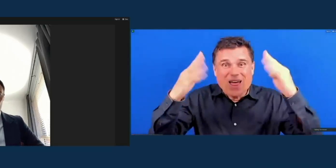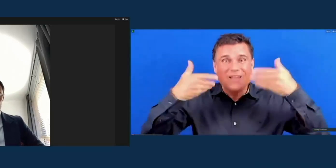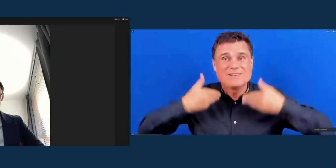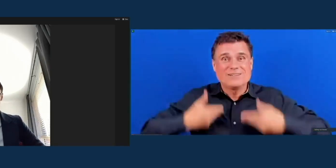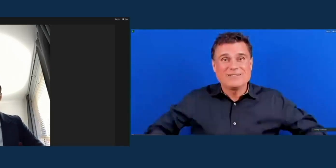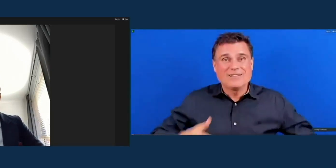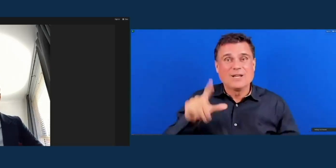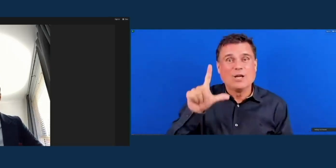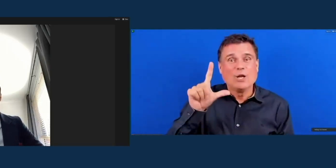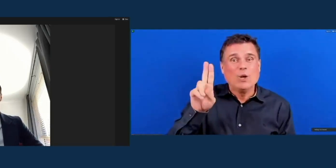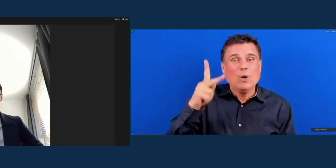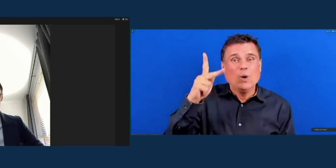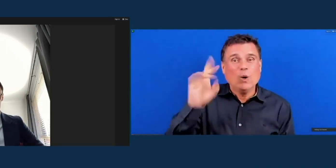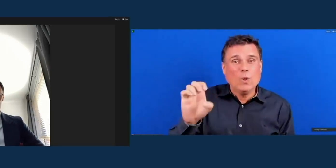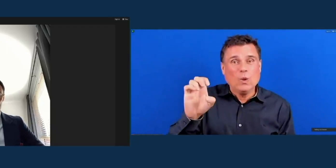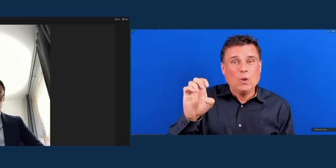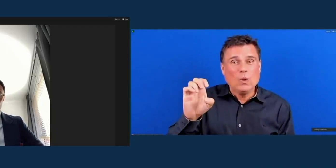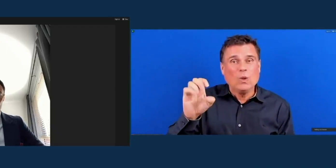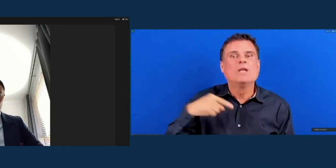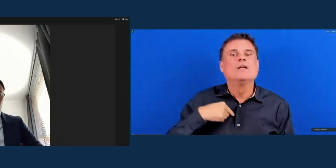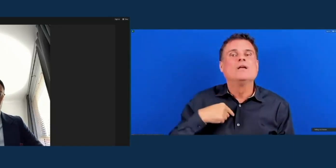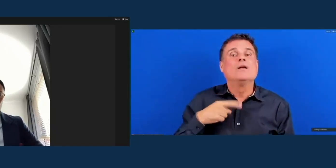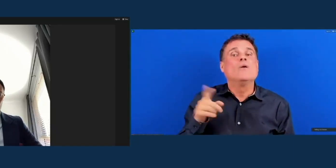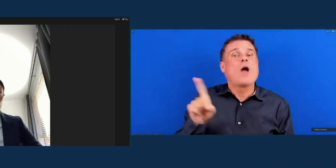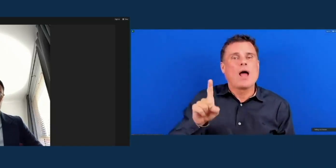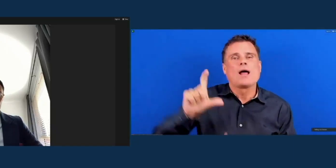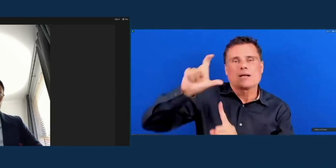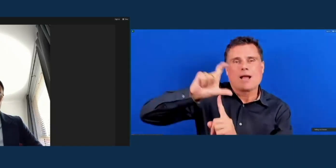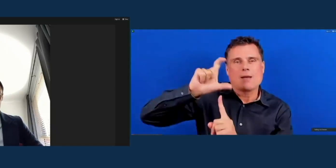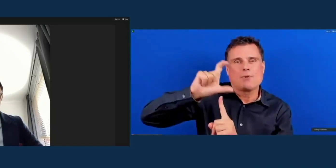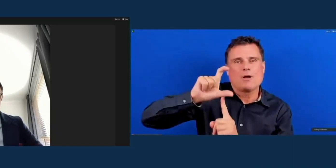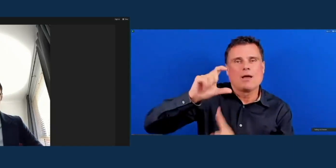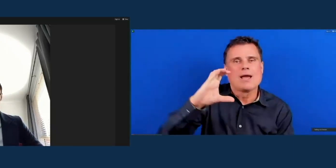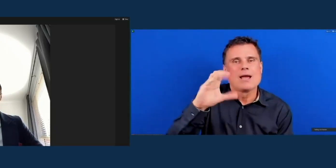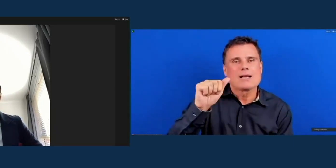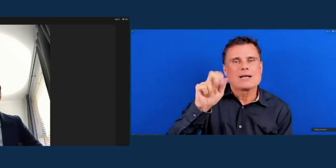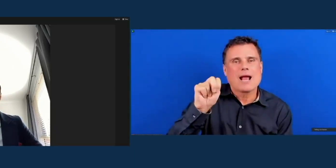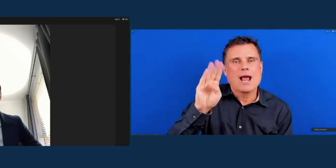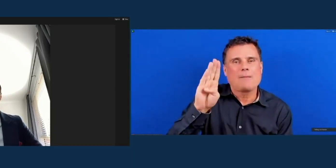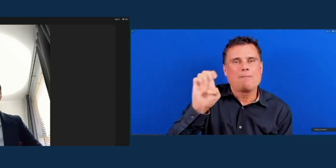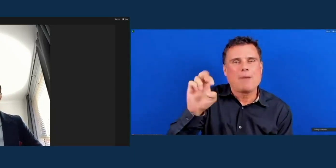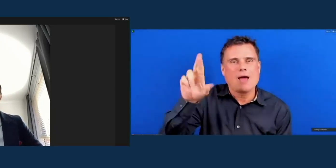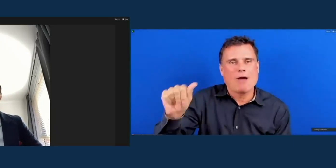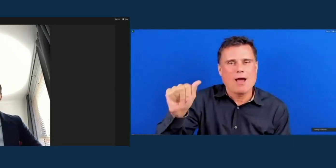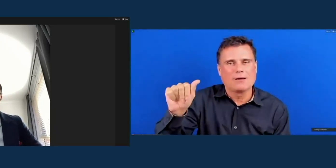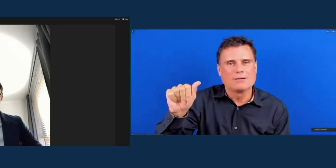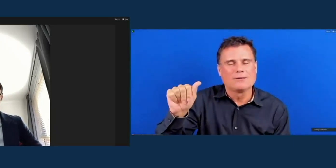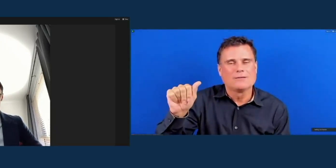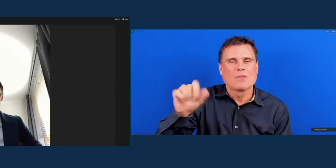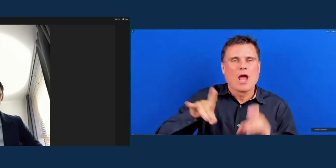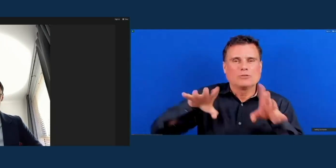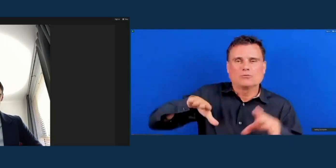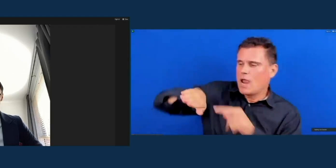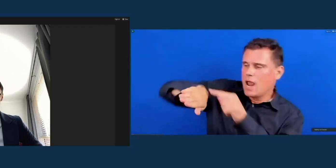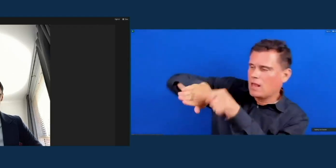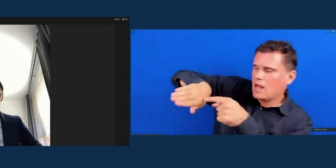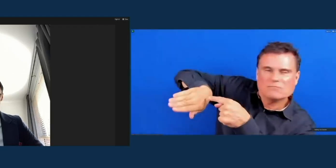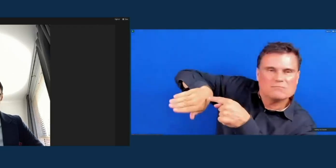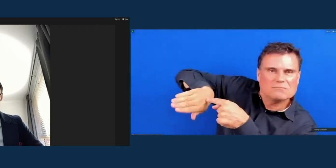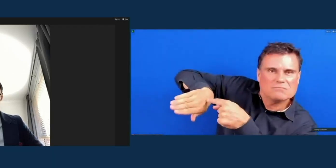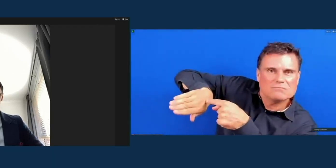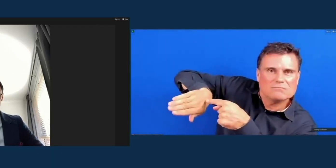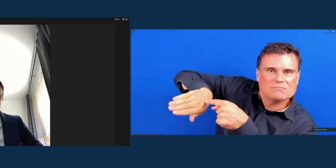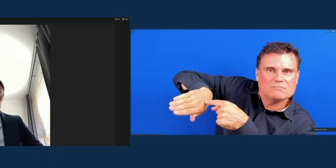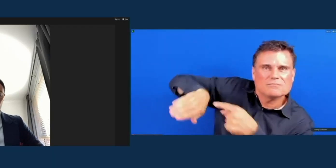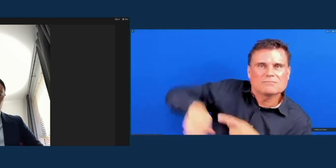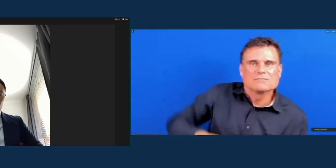Canberra, Australia, where I work with the Australian Government's Department of Foreign Affairs and Trade. The final two focus areas of all